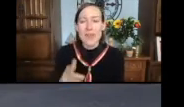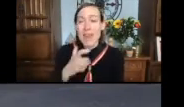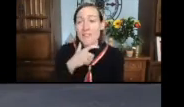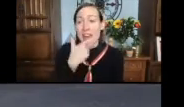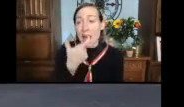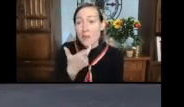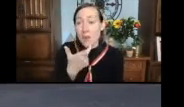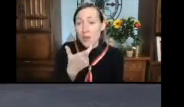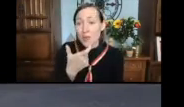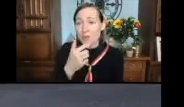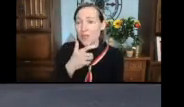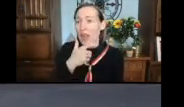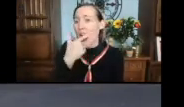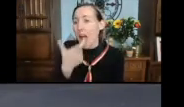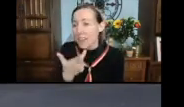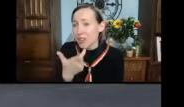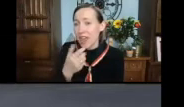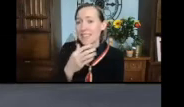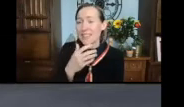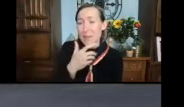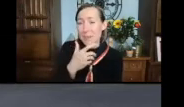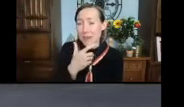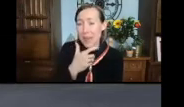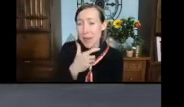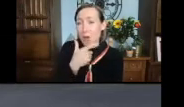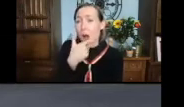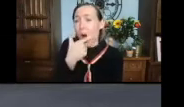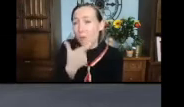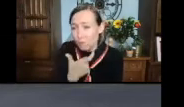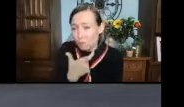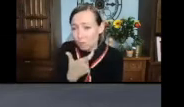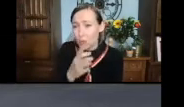We have apple. Like you're taking a bite of an apple.